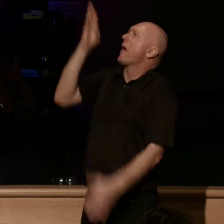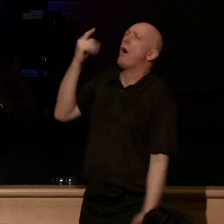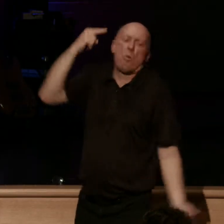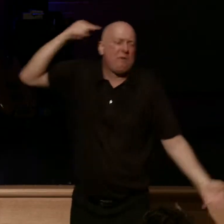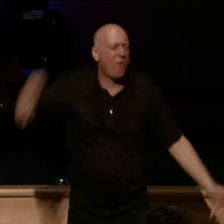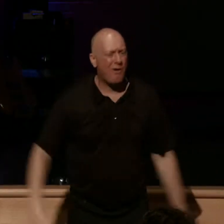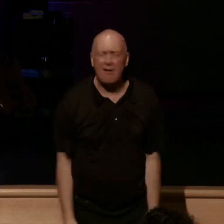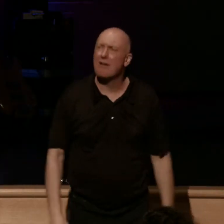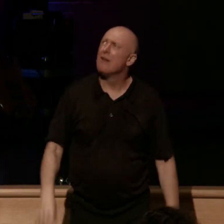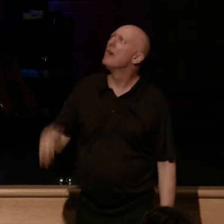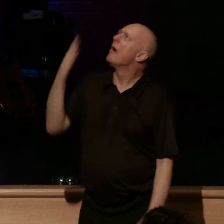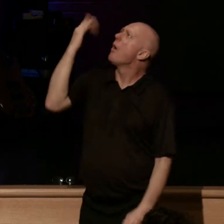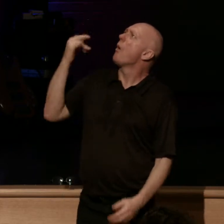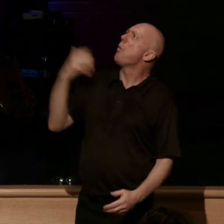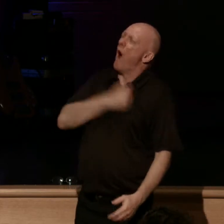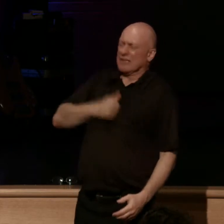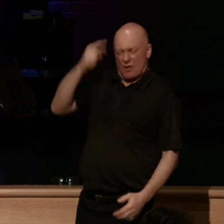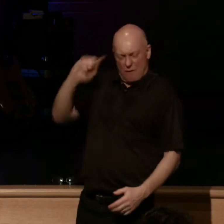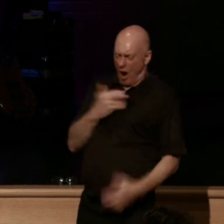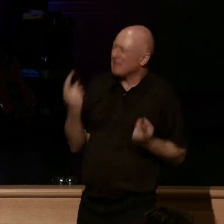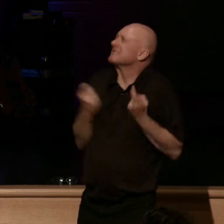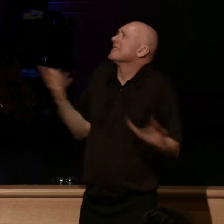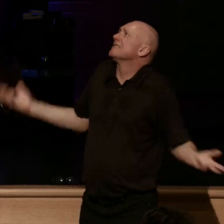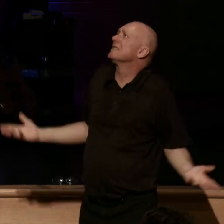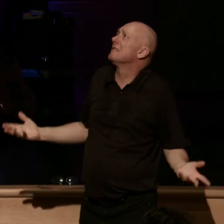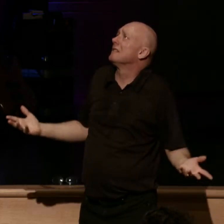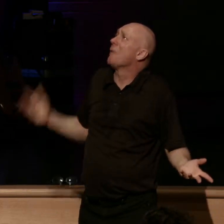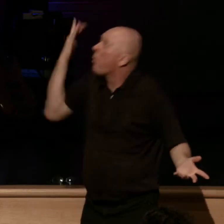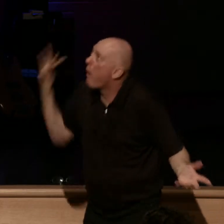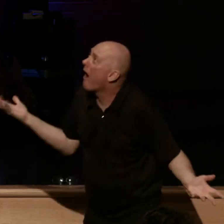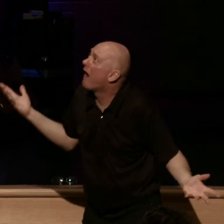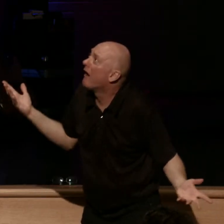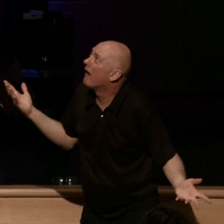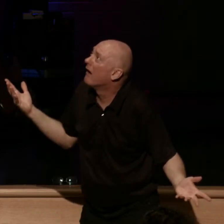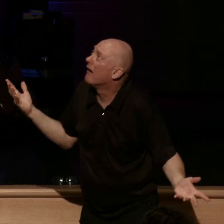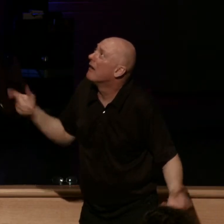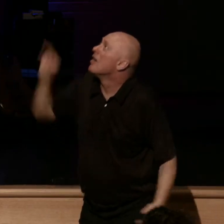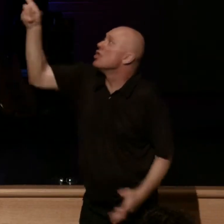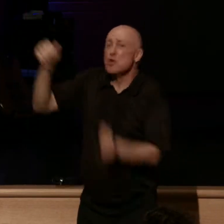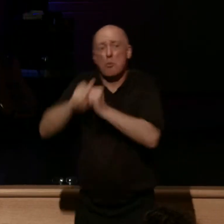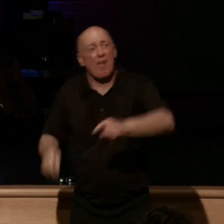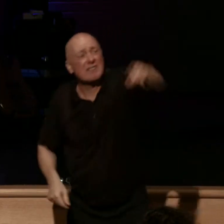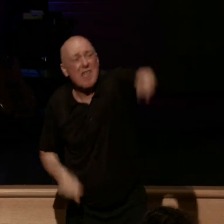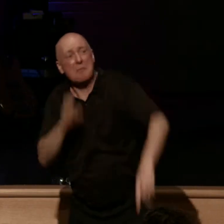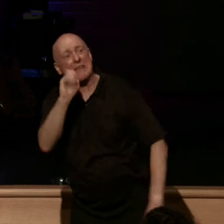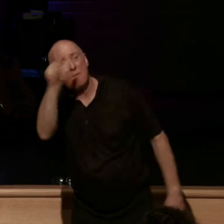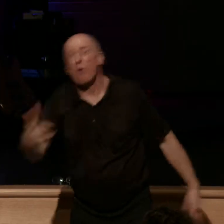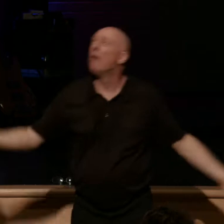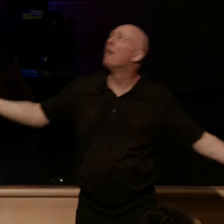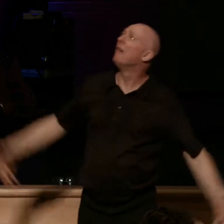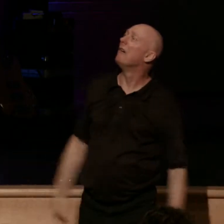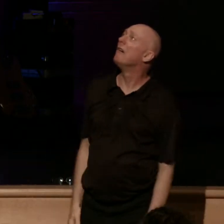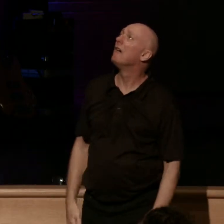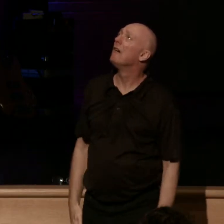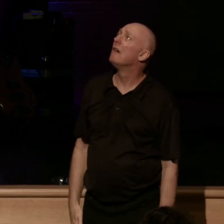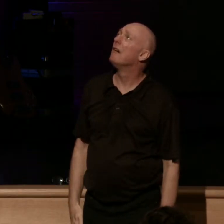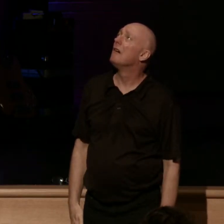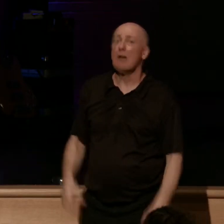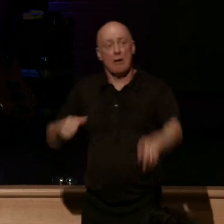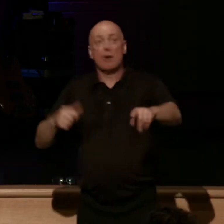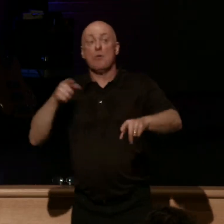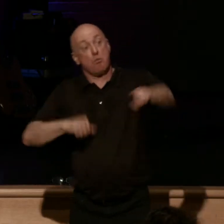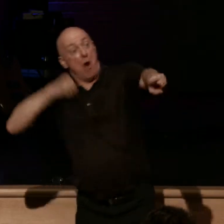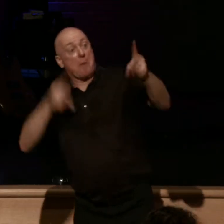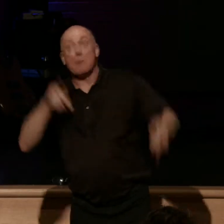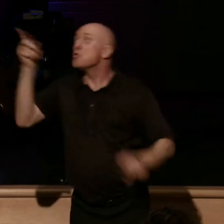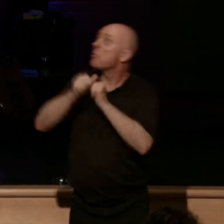God? Why should we be sorry for our sins? After all, God blesses those who does evil. It's the proud who seem to